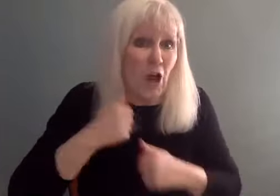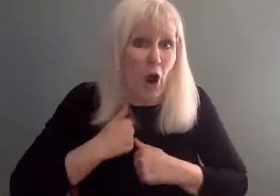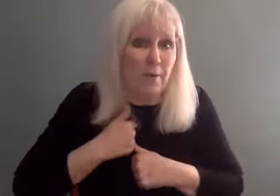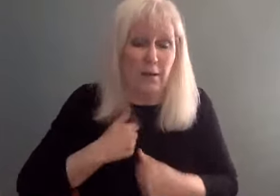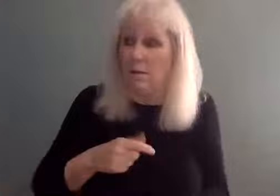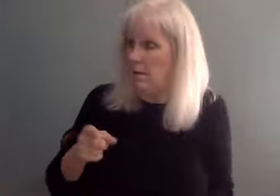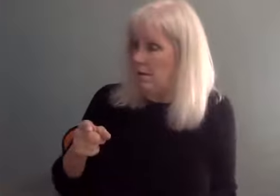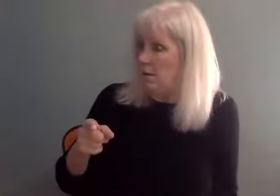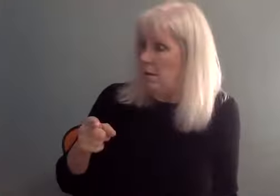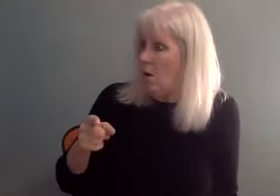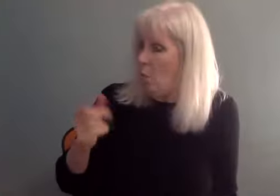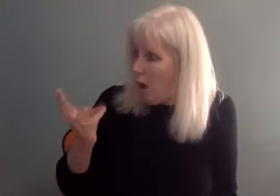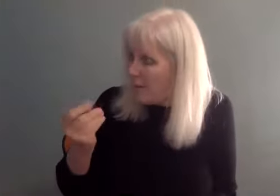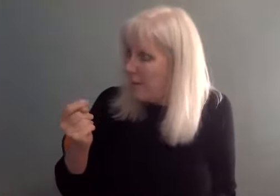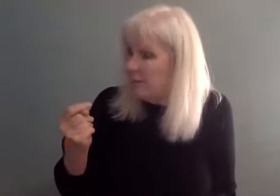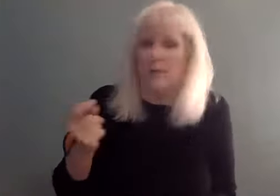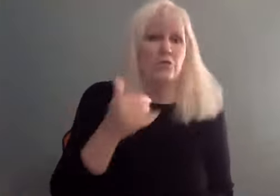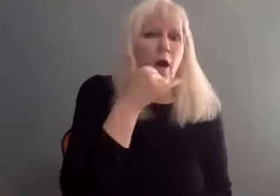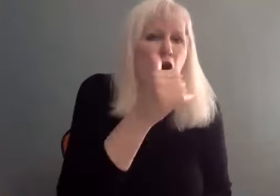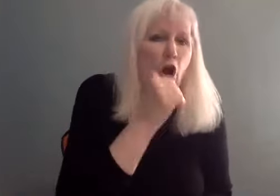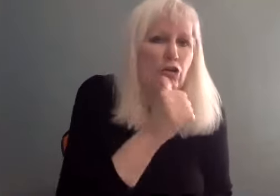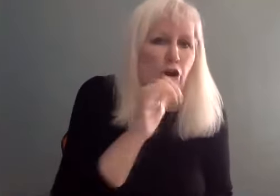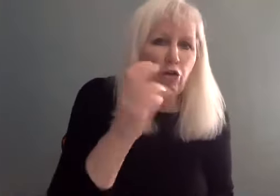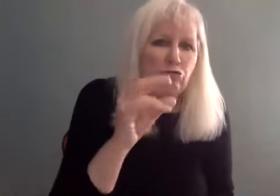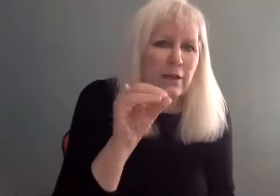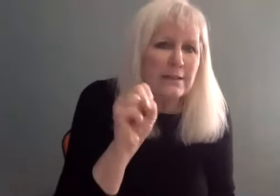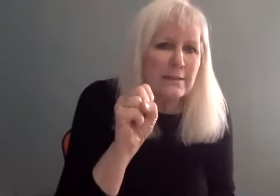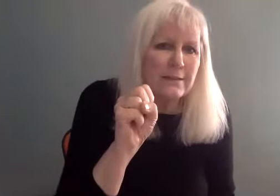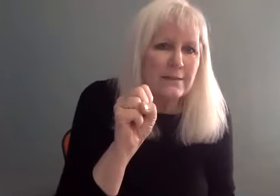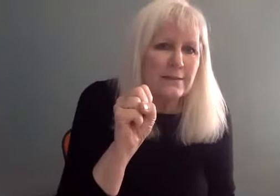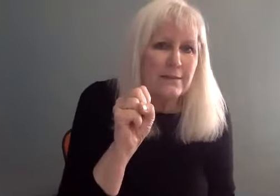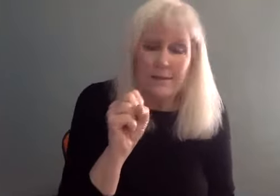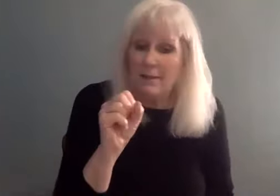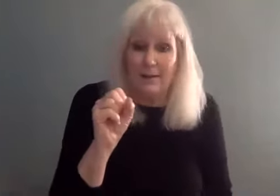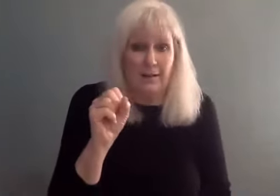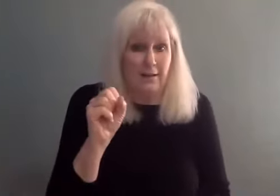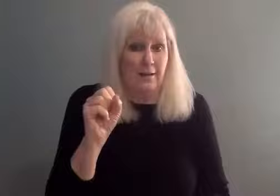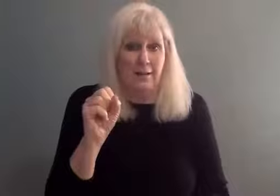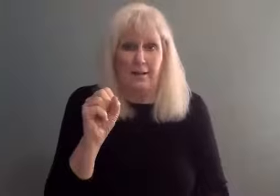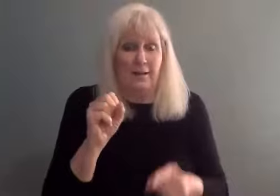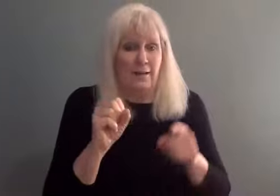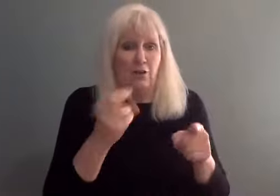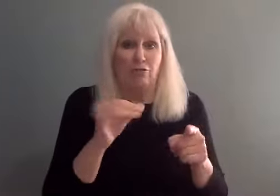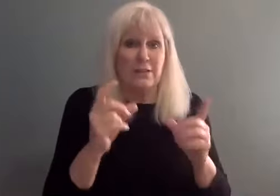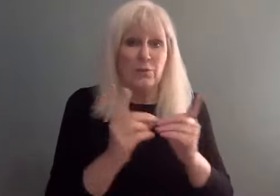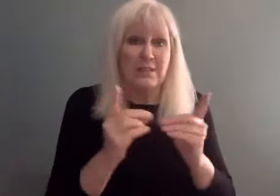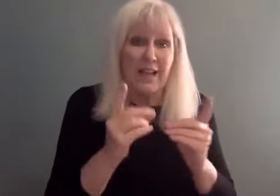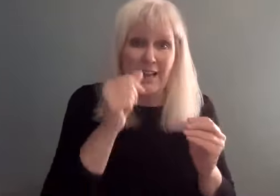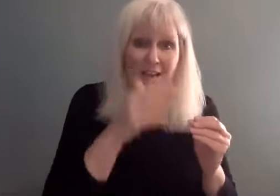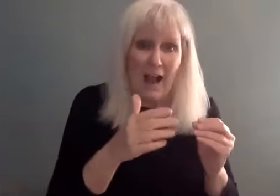this girl, Chris. And it's really just picking up the next breadcrumb. Chris was dating this guy, letting me sleep on his couch because I had